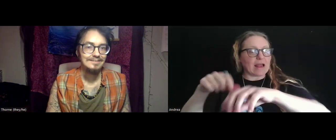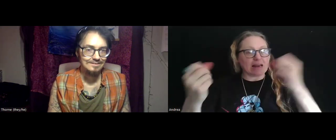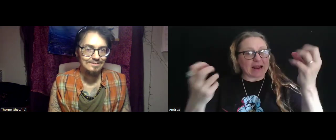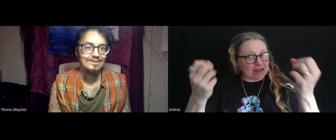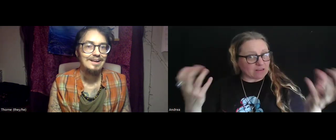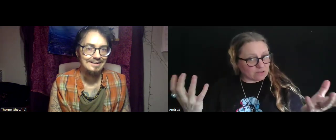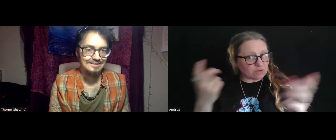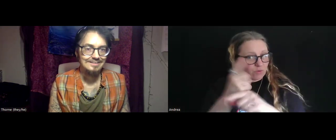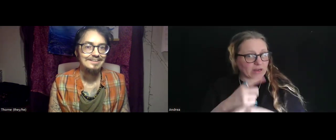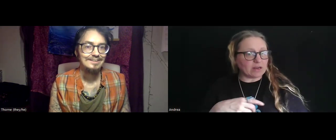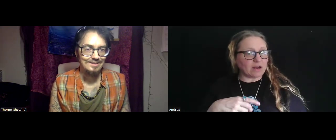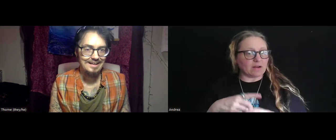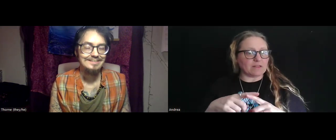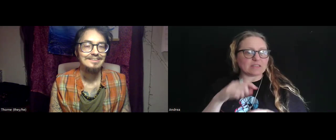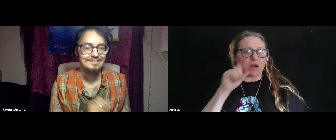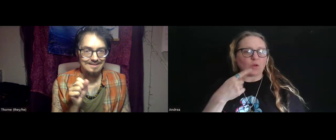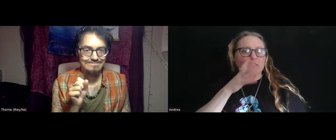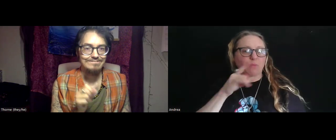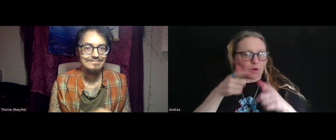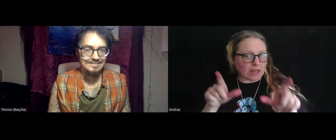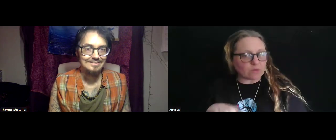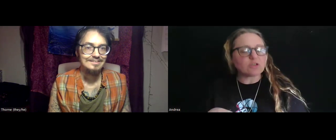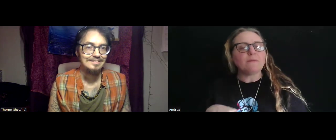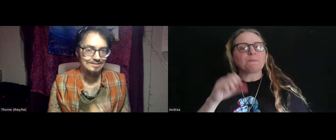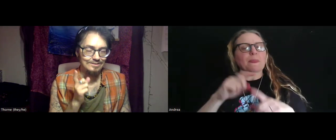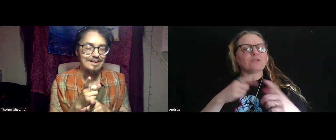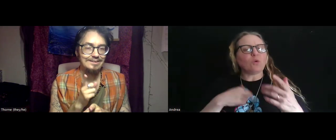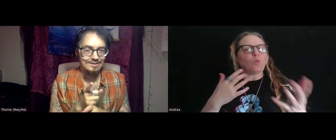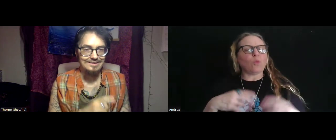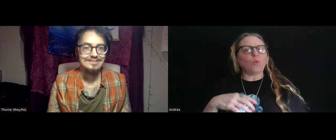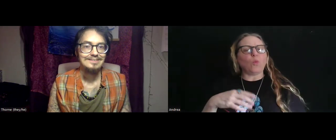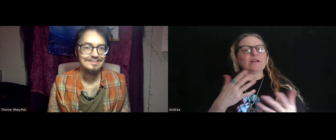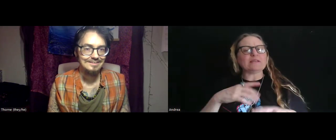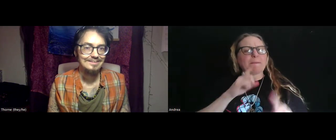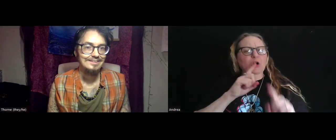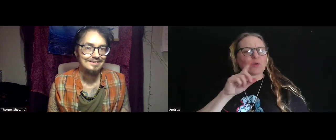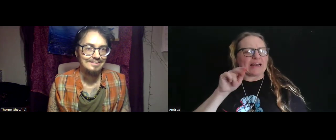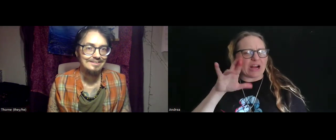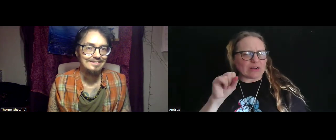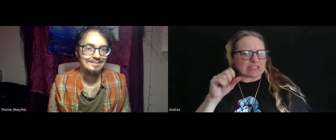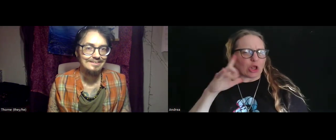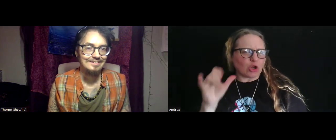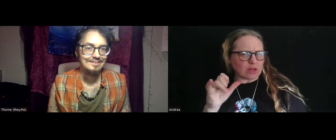and hands, right? It's not only spoken language. So, what does a Mercury in Aries look